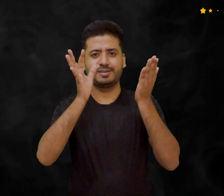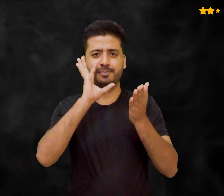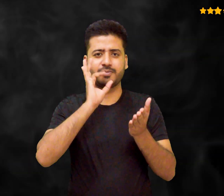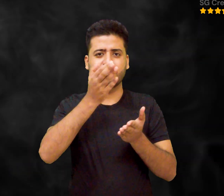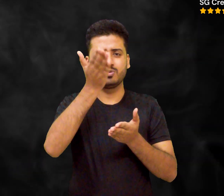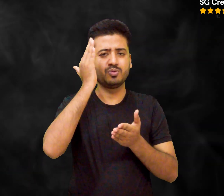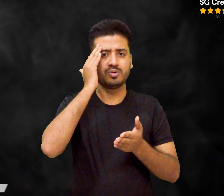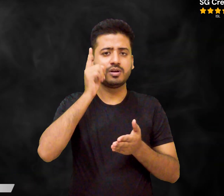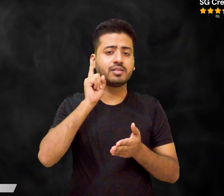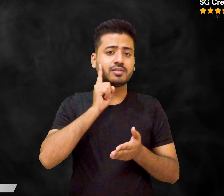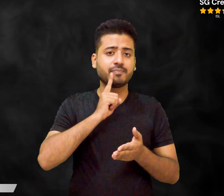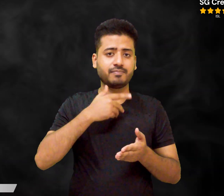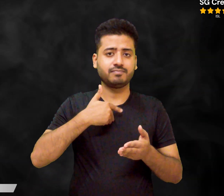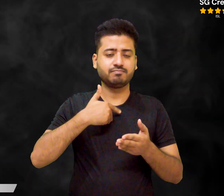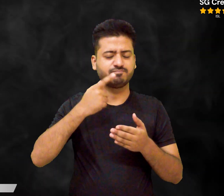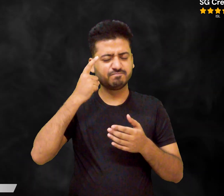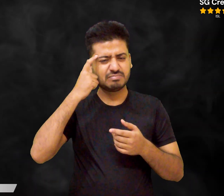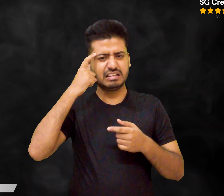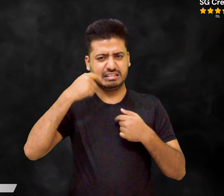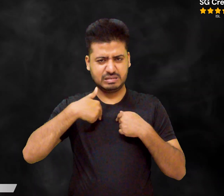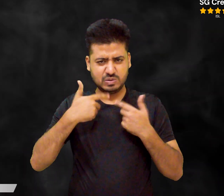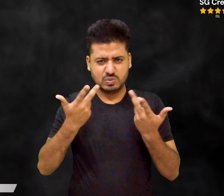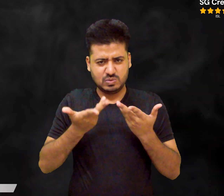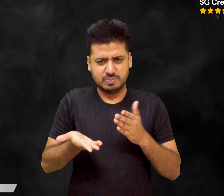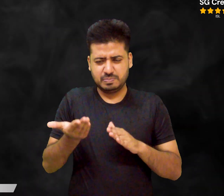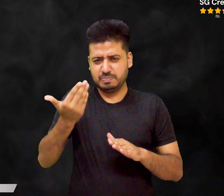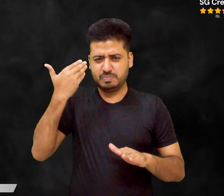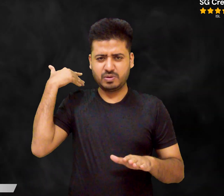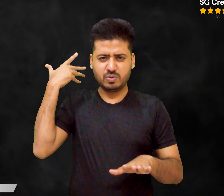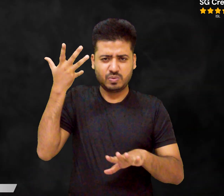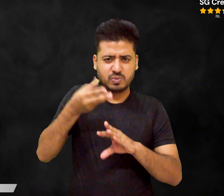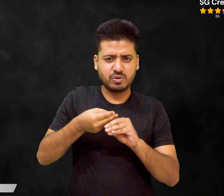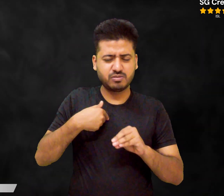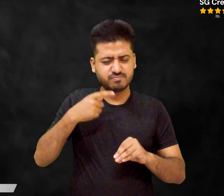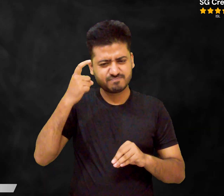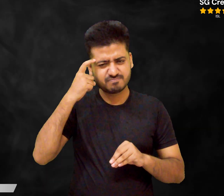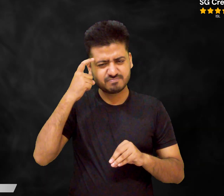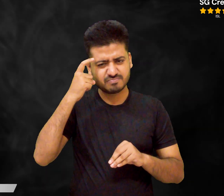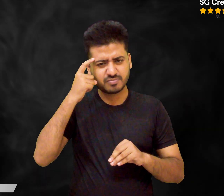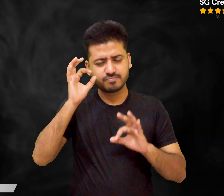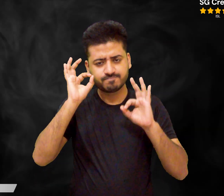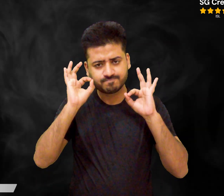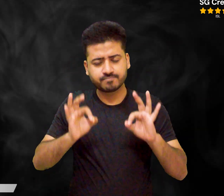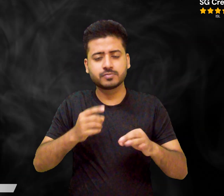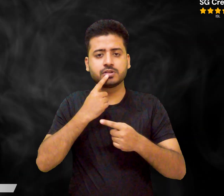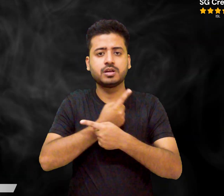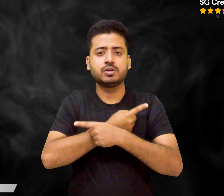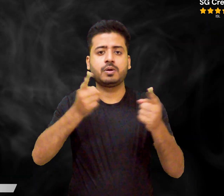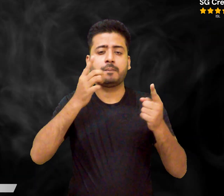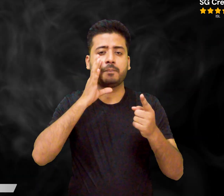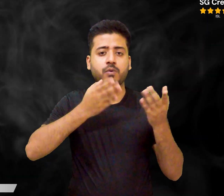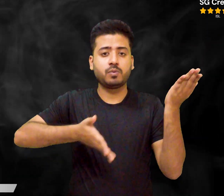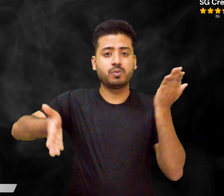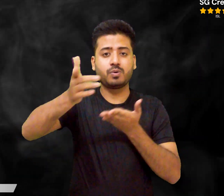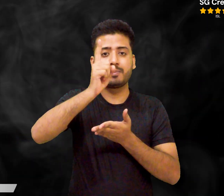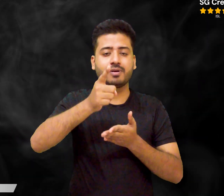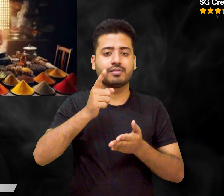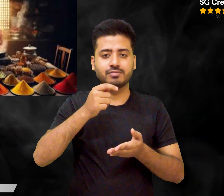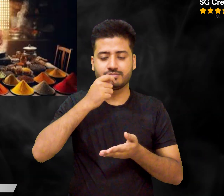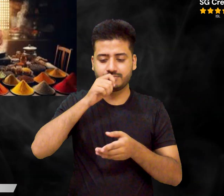Using spice or masala powder in different cooking processes. The application and impact of spice or masala powder can vary